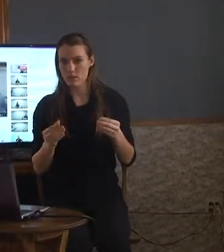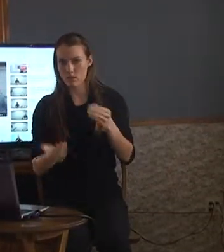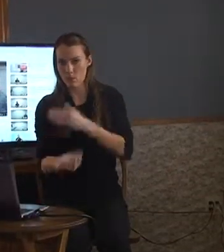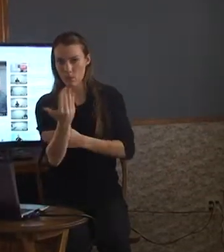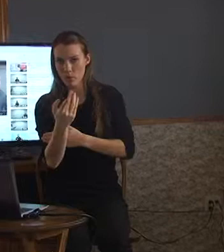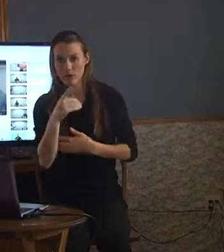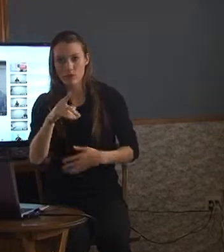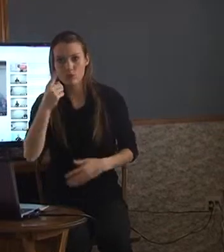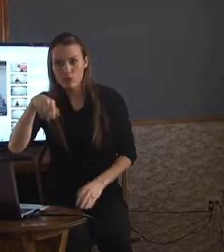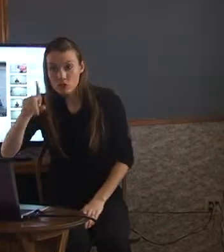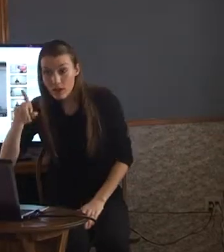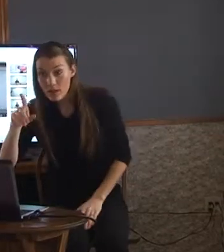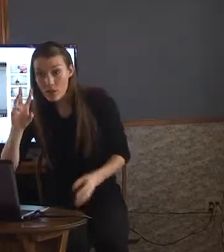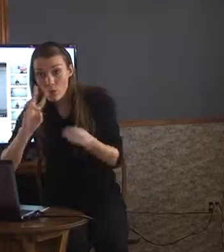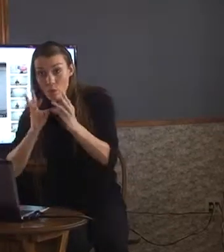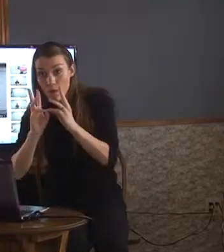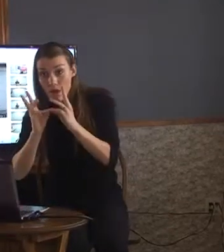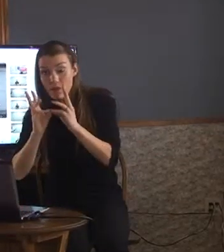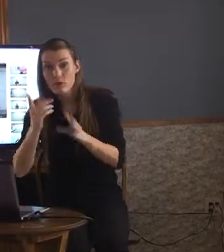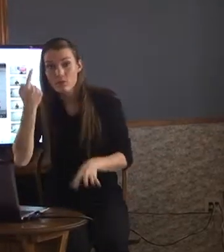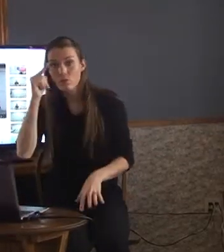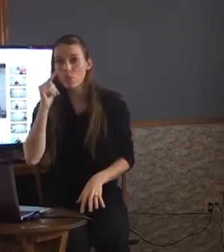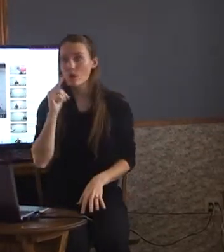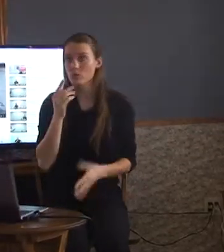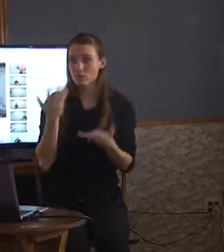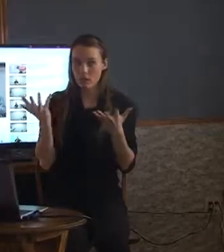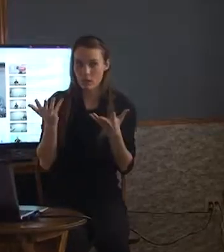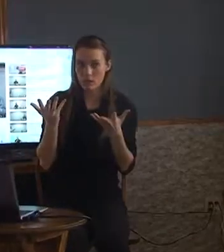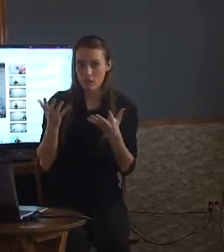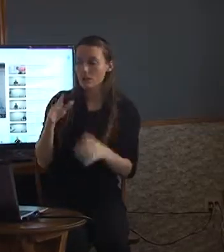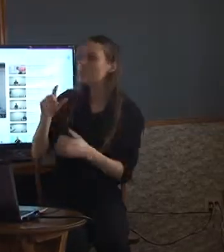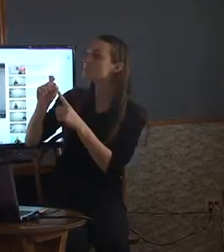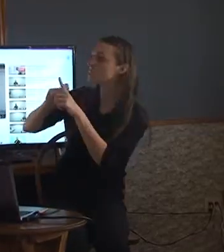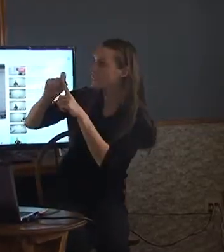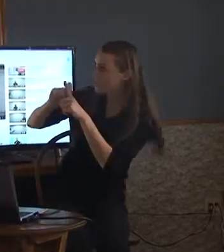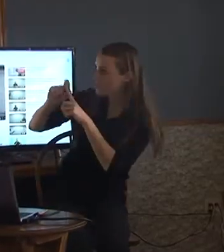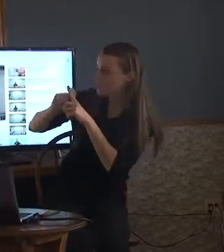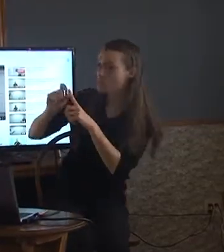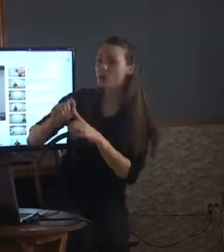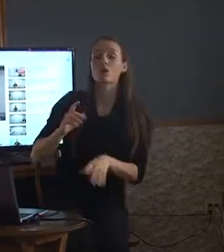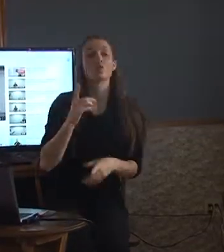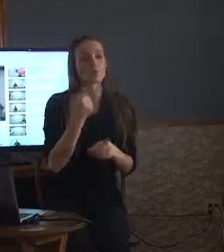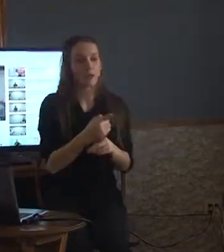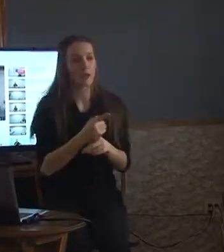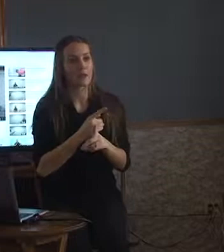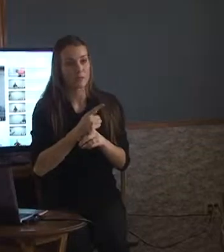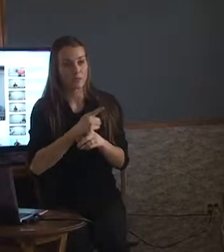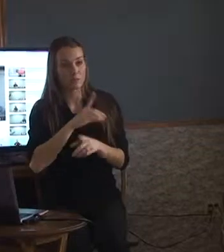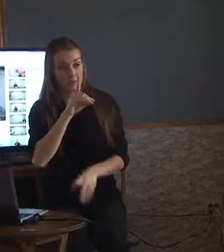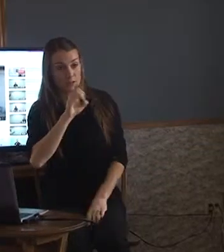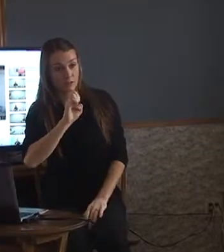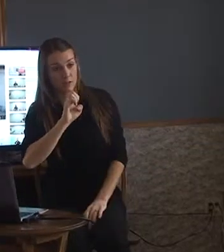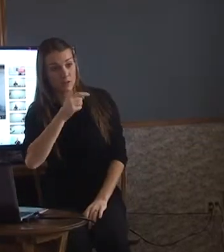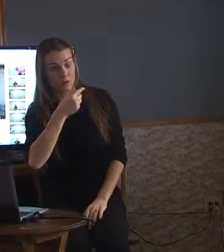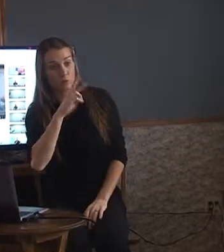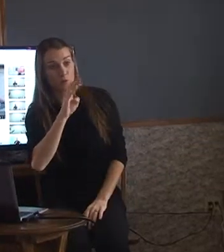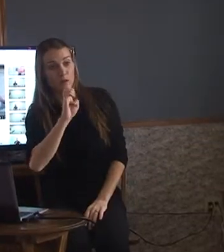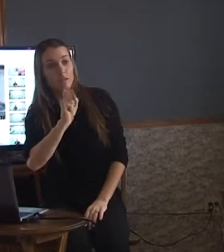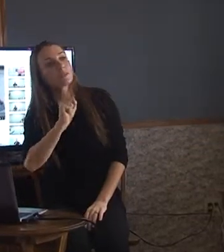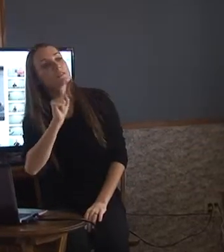item. Temperature. Temperature as far as degrees, right? If it's 98 versus 91, that difference in temperature